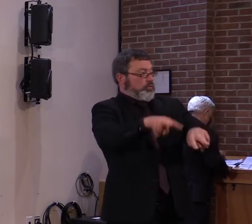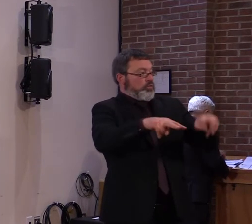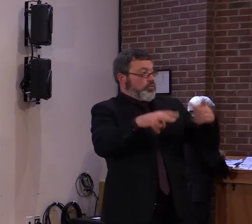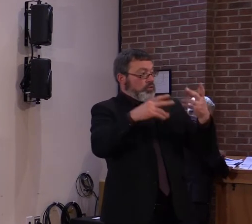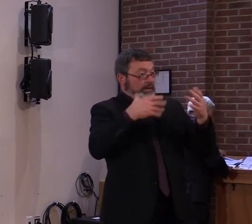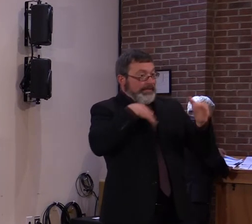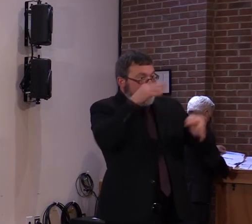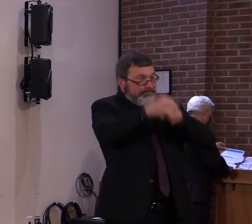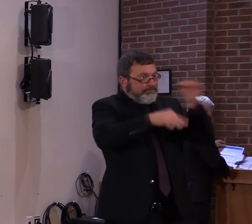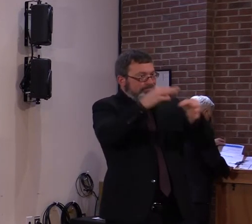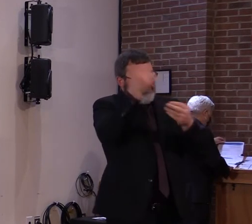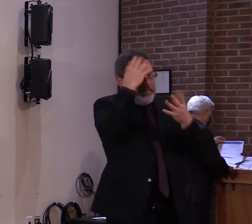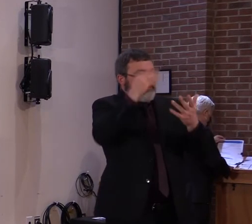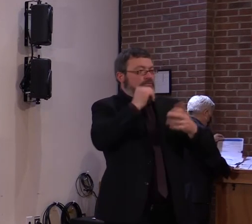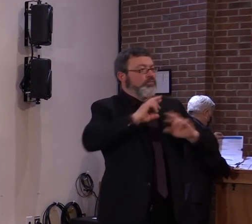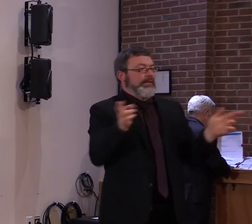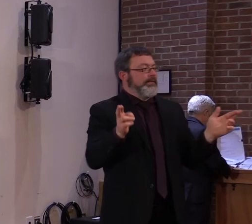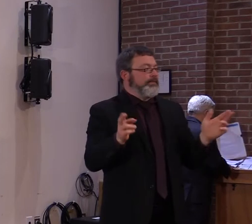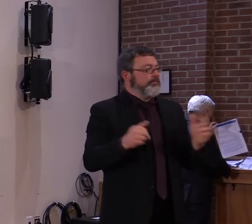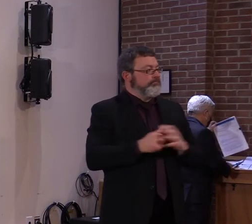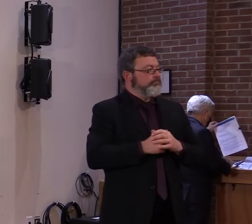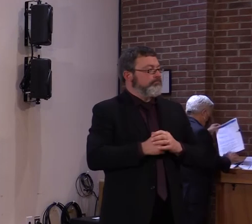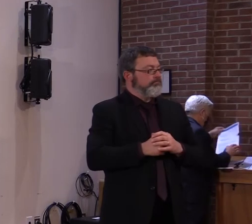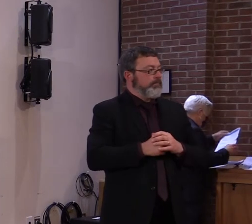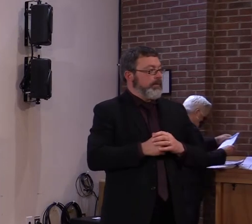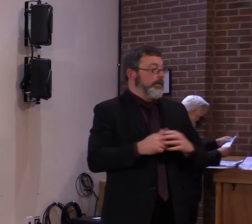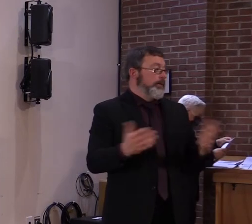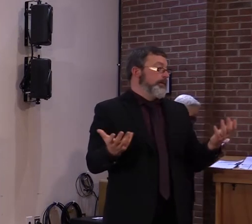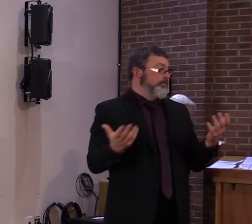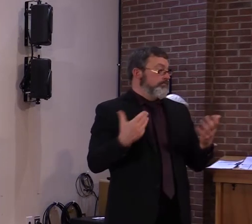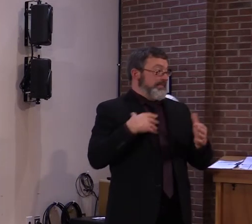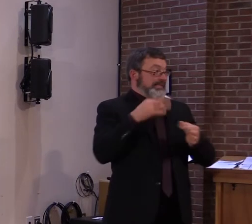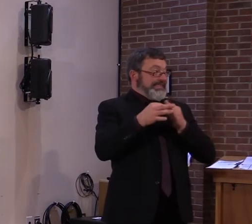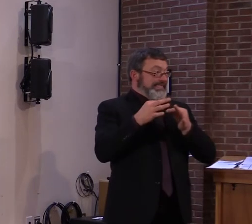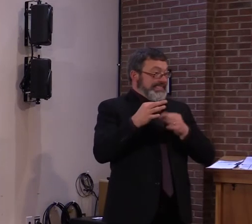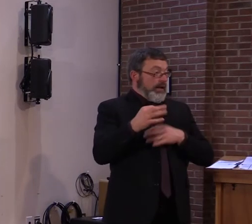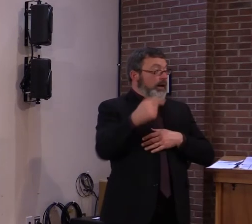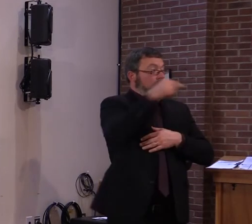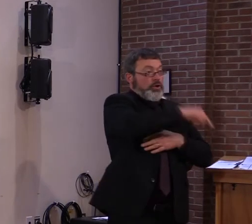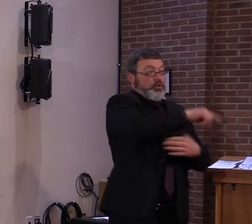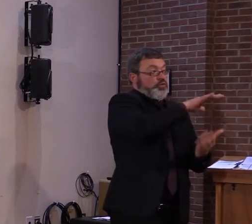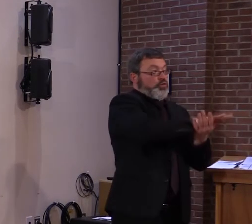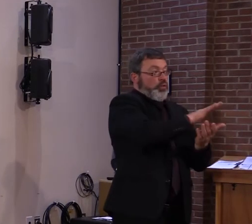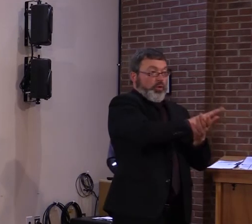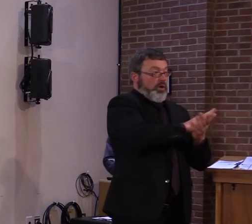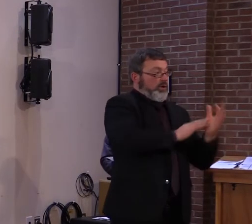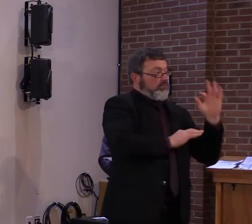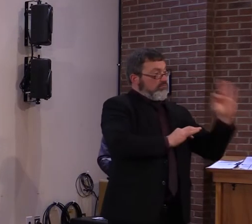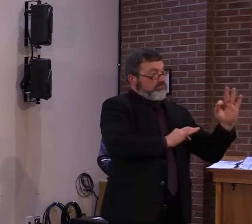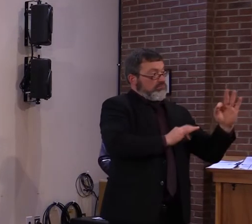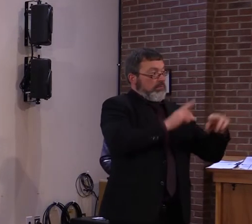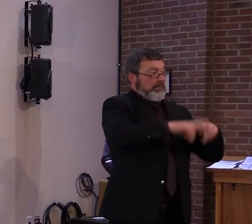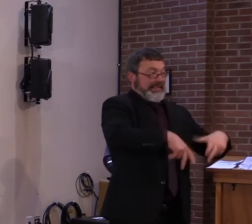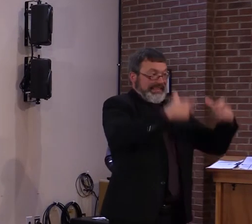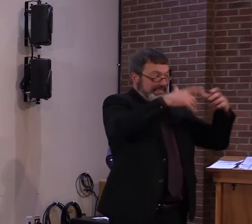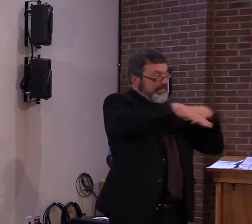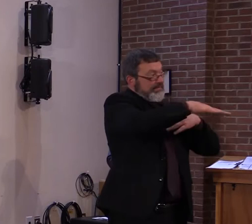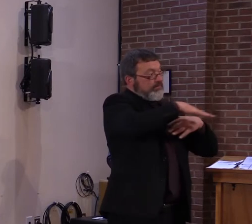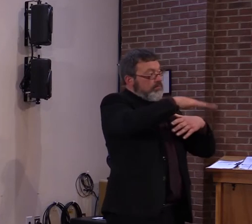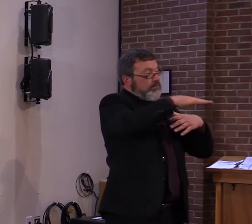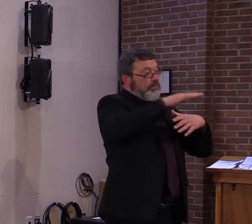And I can say that, you know, like I've said before, there are schools, there are long-term care facilities all throughout the state that